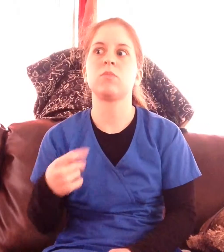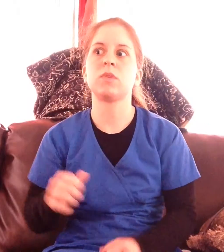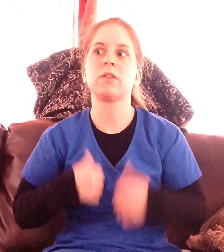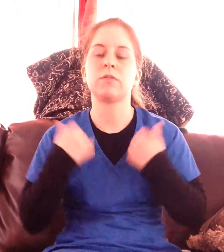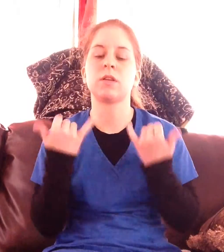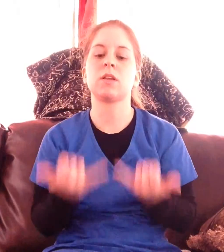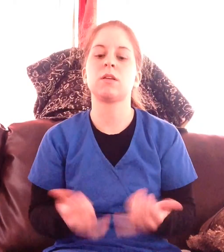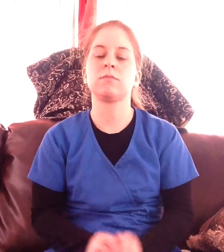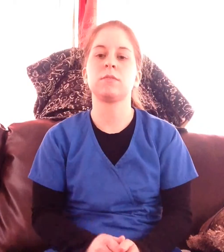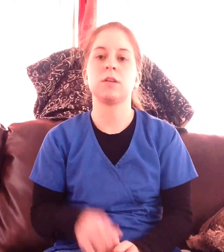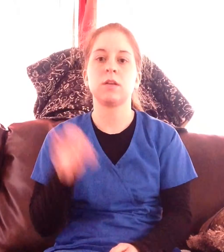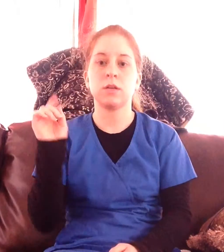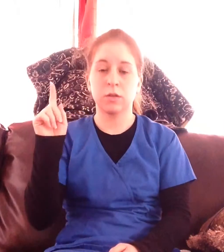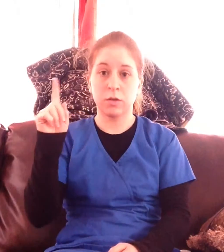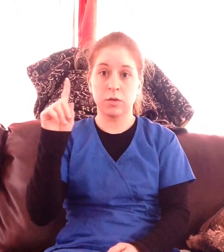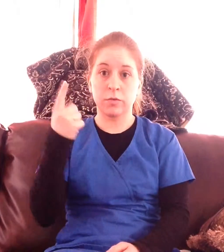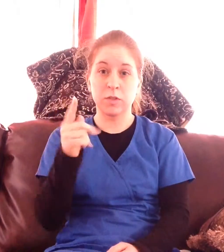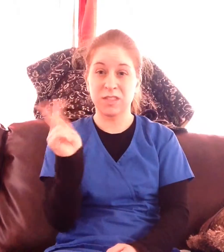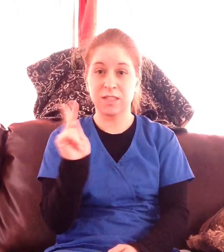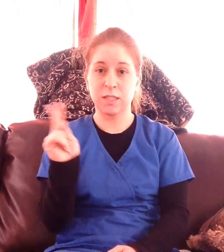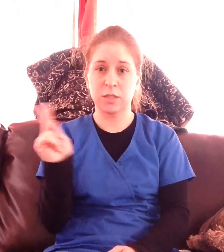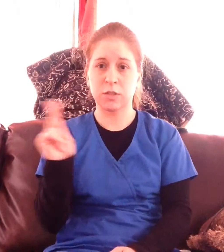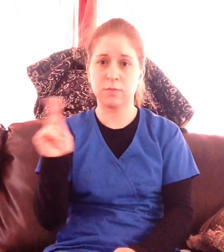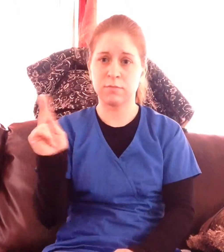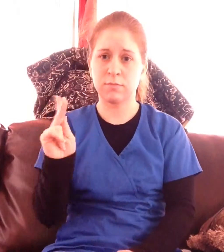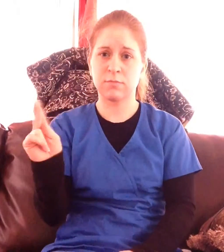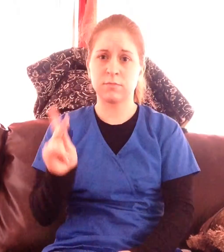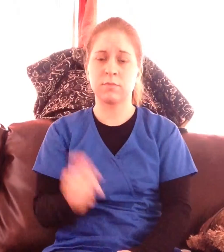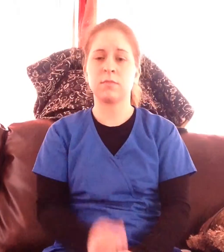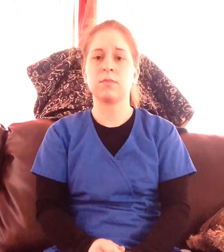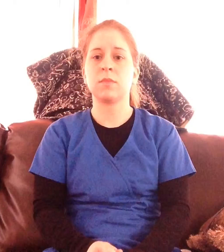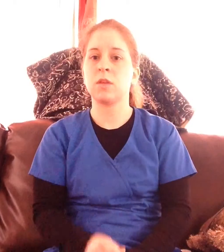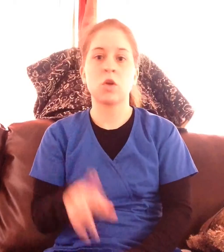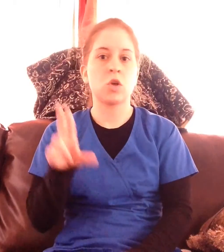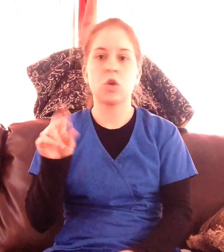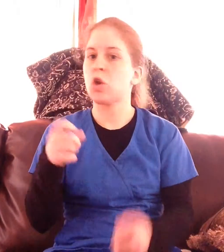First of all, the kitchen itself had no electricity.